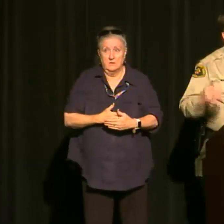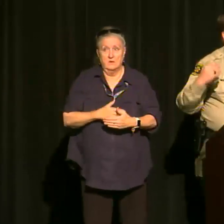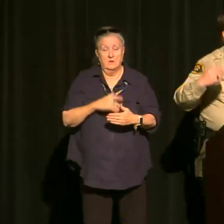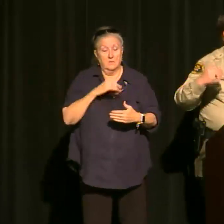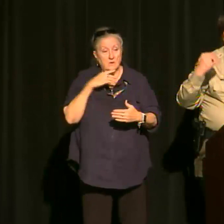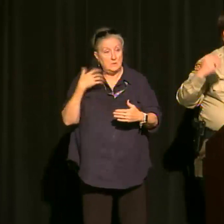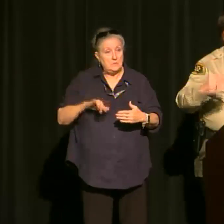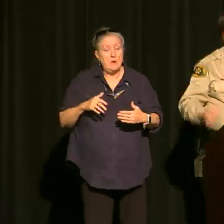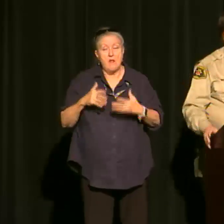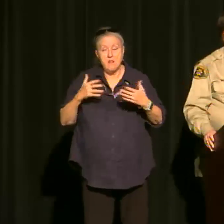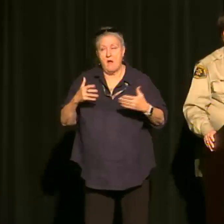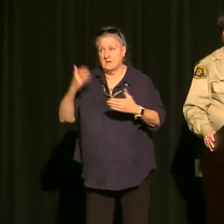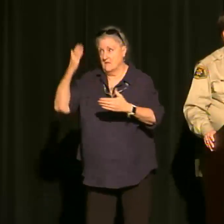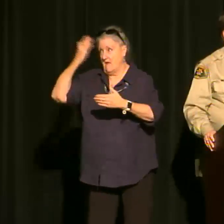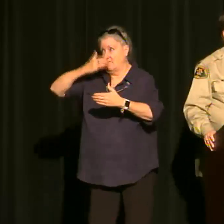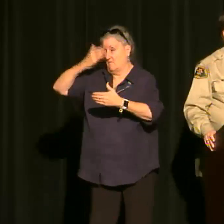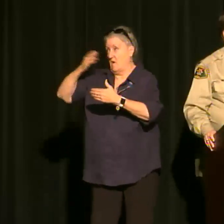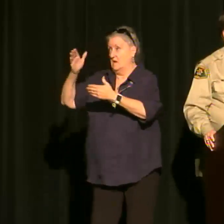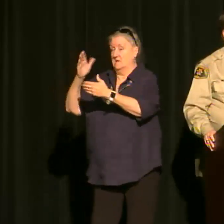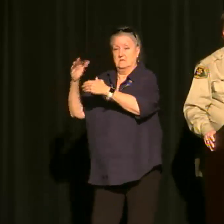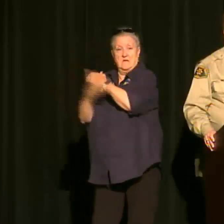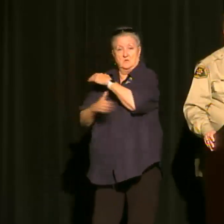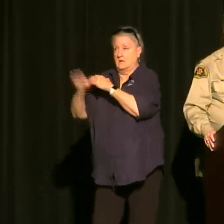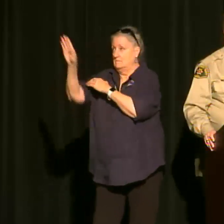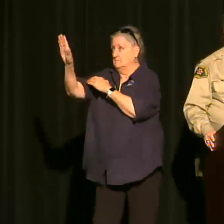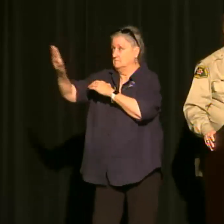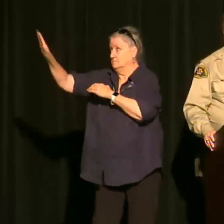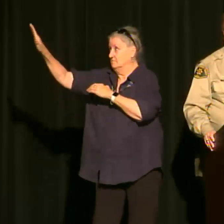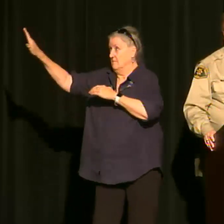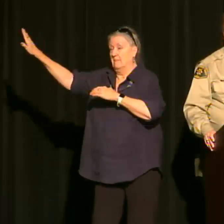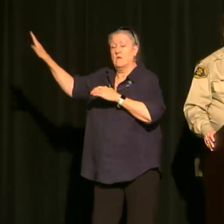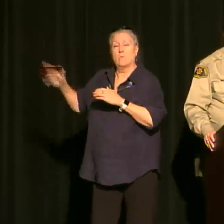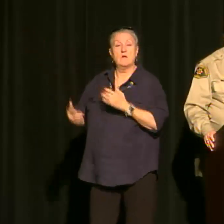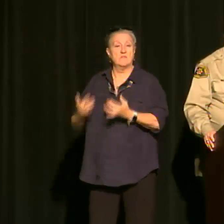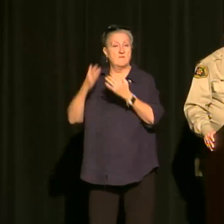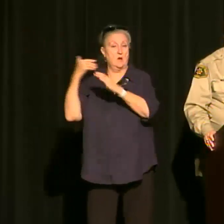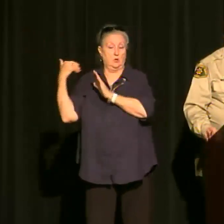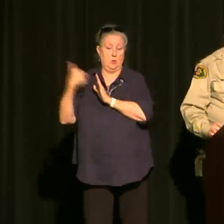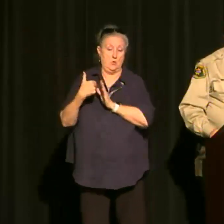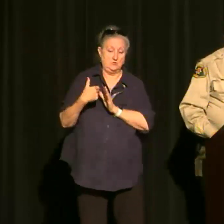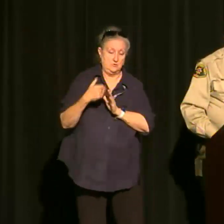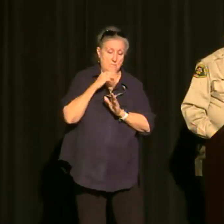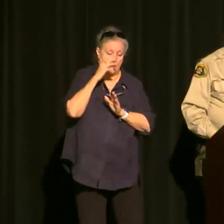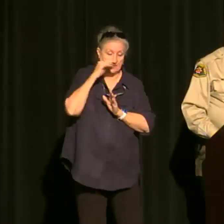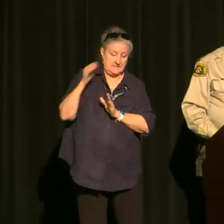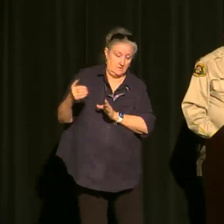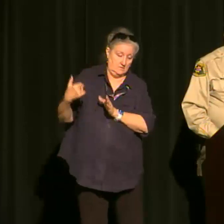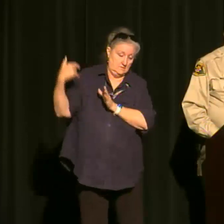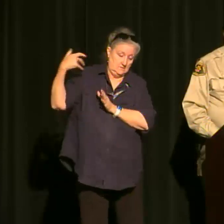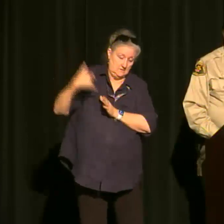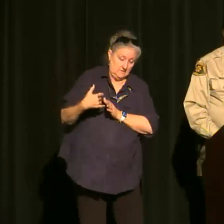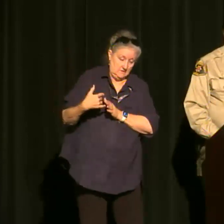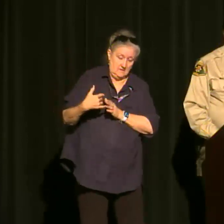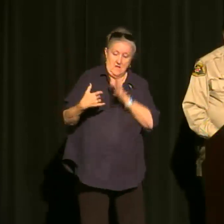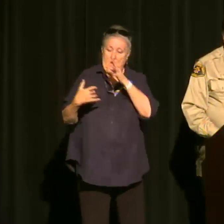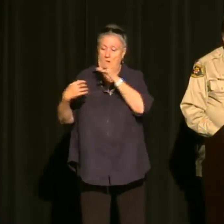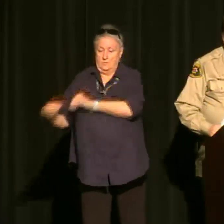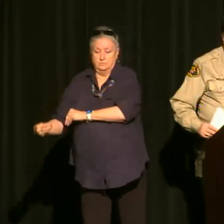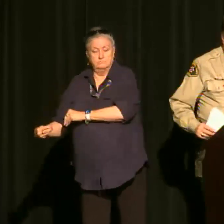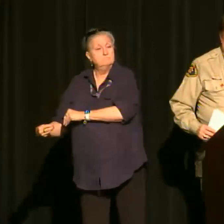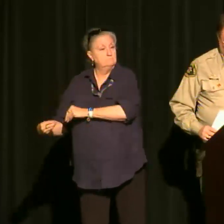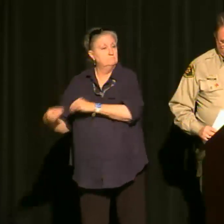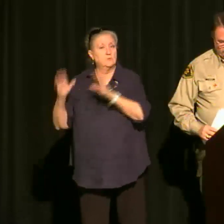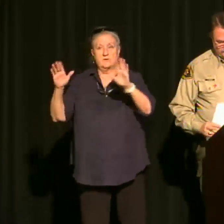lot of that front country flare-up fire that was close to Montecito, put it out. Did a tremendous job there, so thank you for